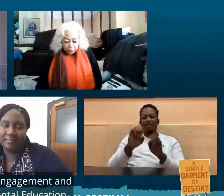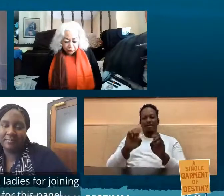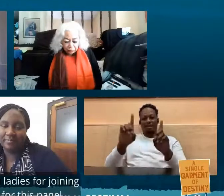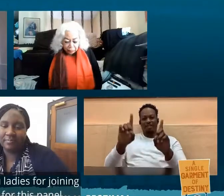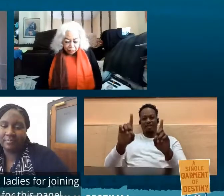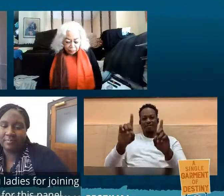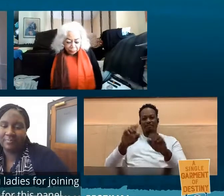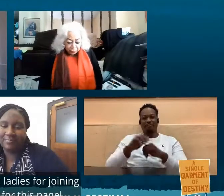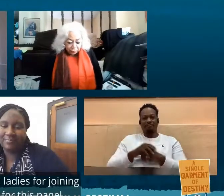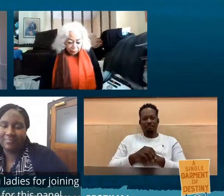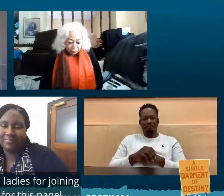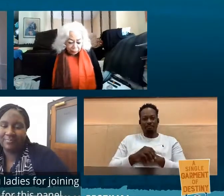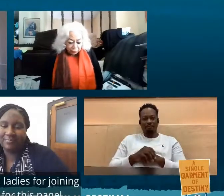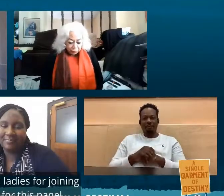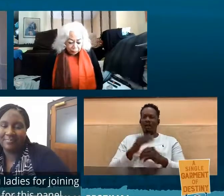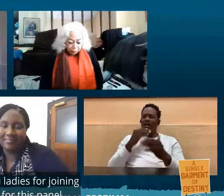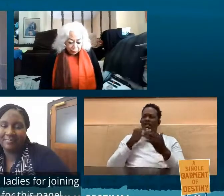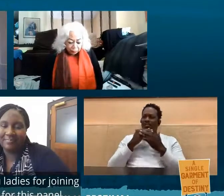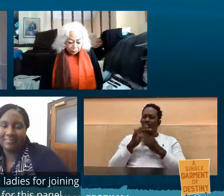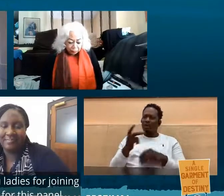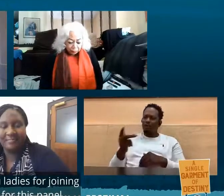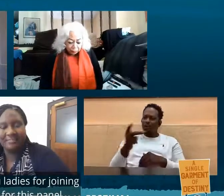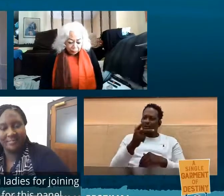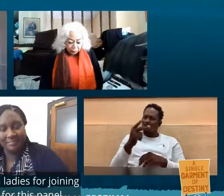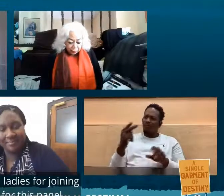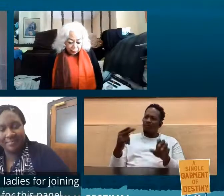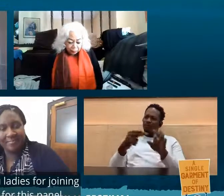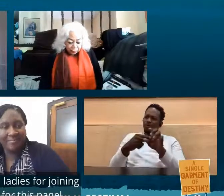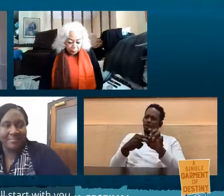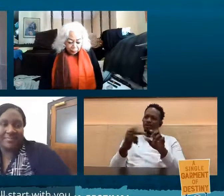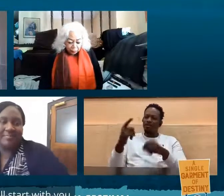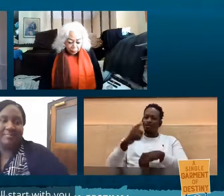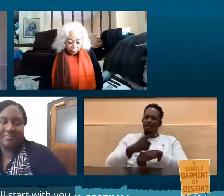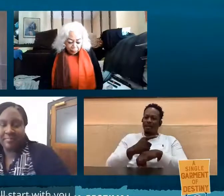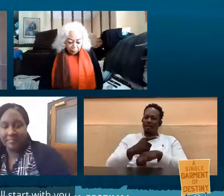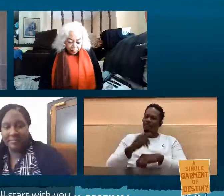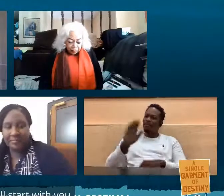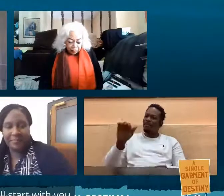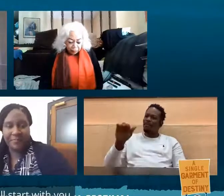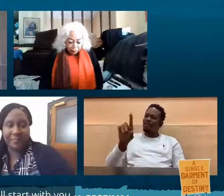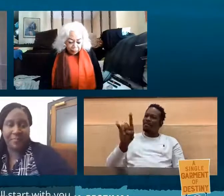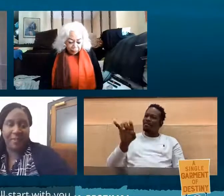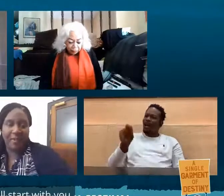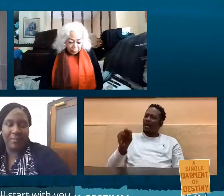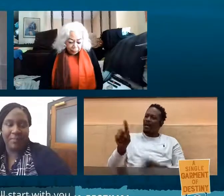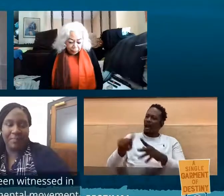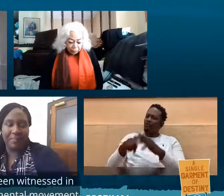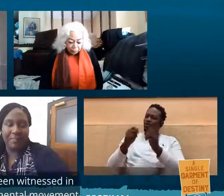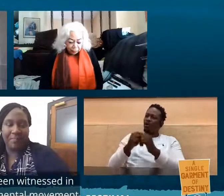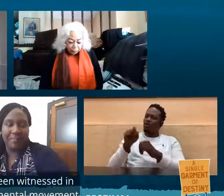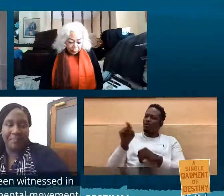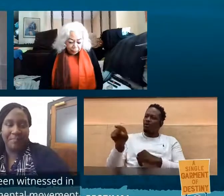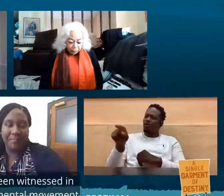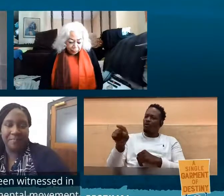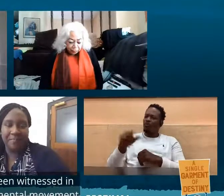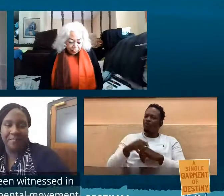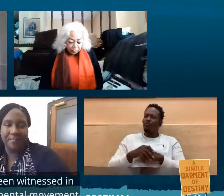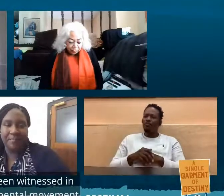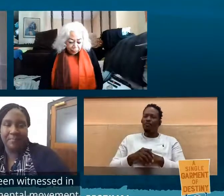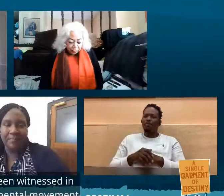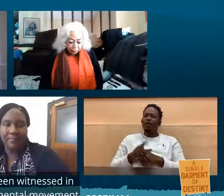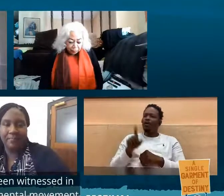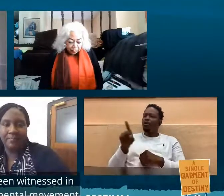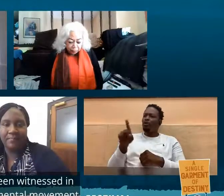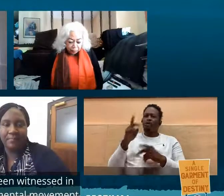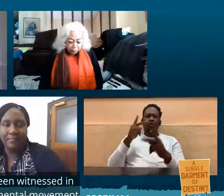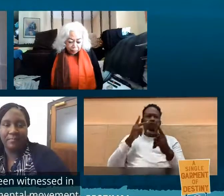Education. So thank you, ladies, for joining me today for this panel. Diane, I will start with you. You have been